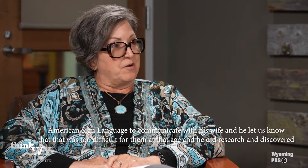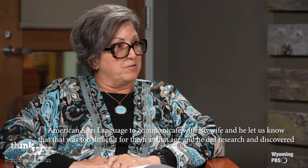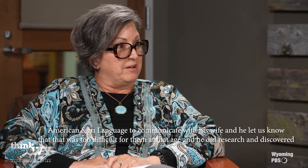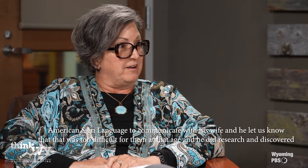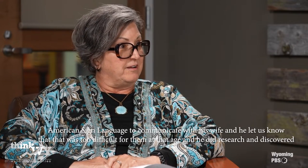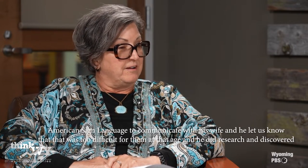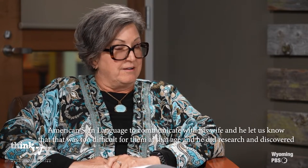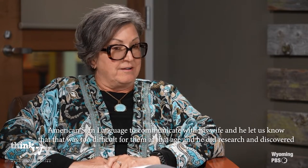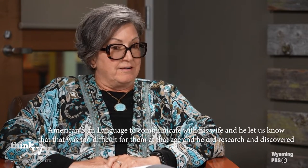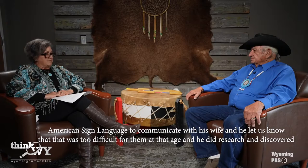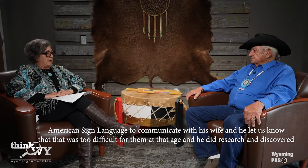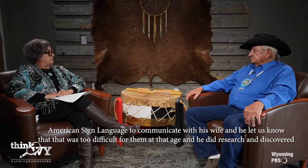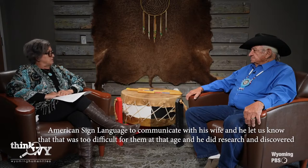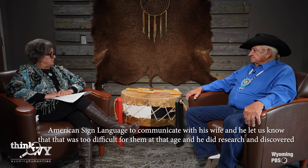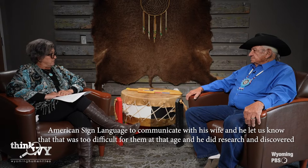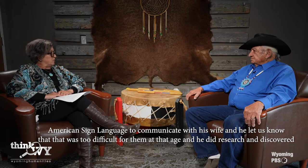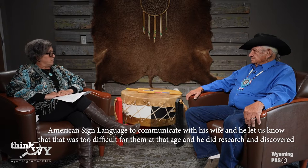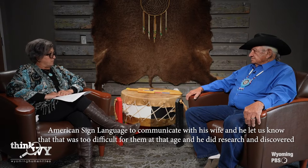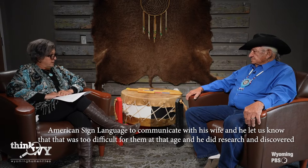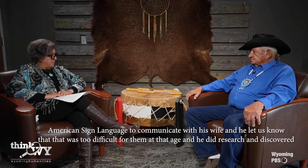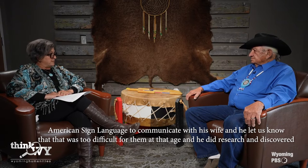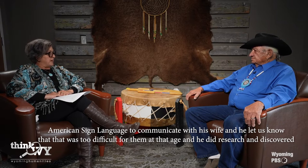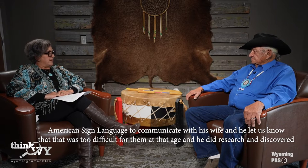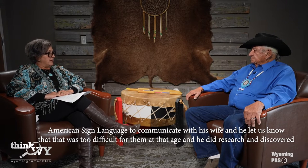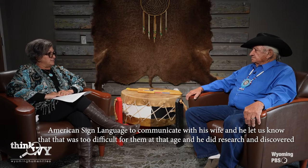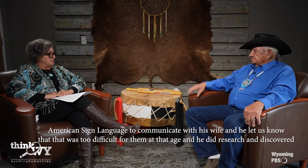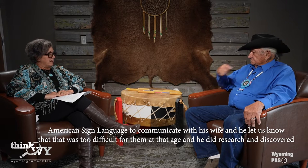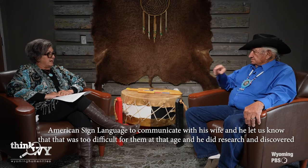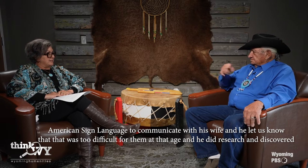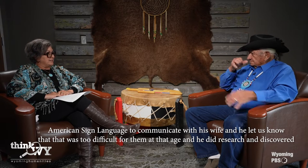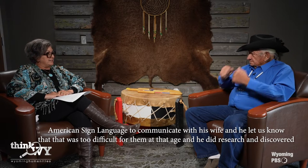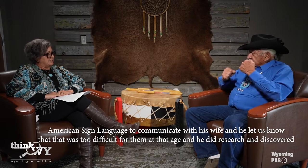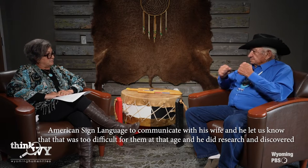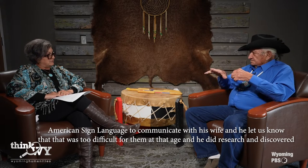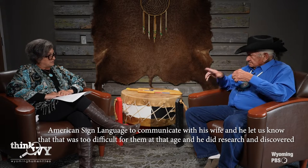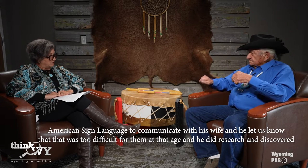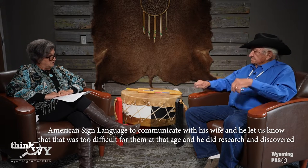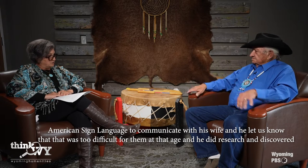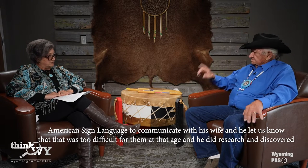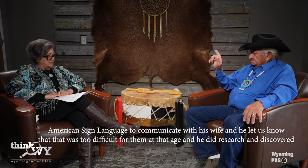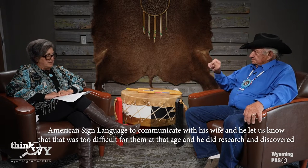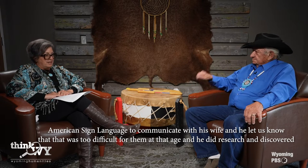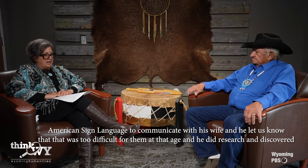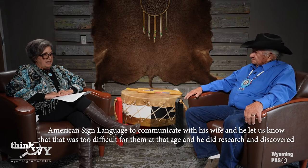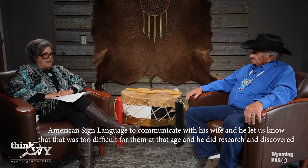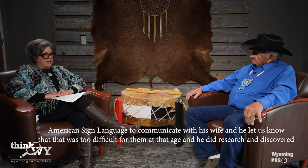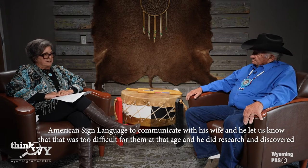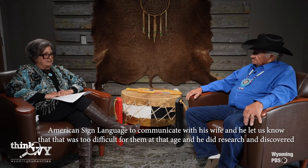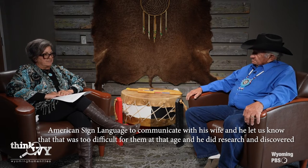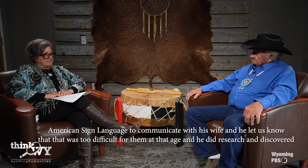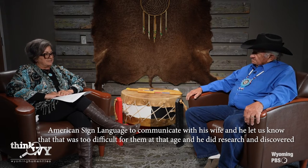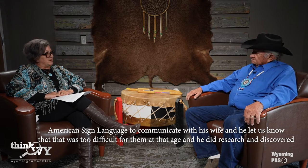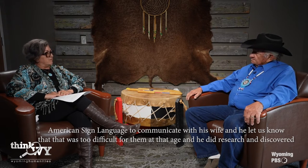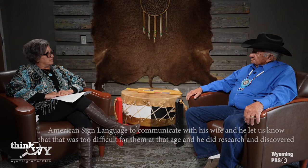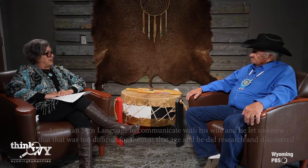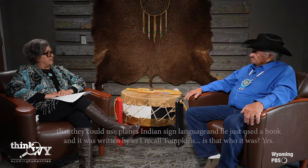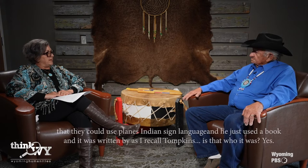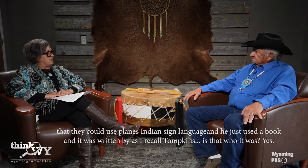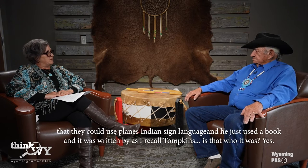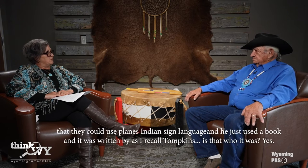that that was too difficult for them at that age. And he did research and discovered that they could